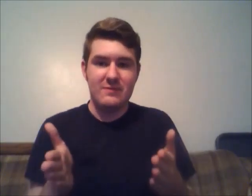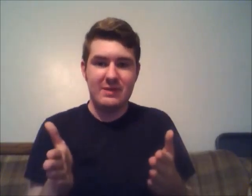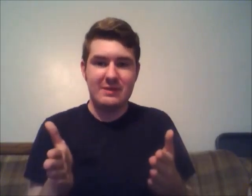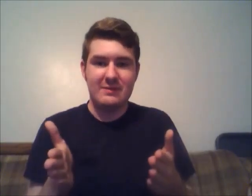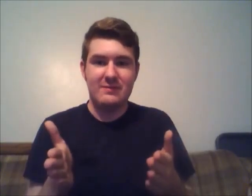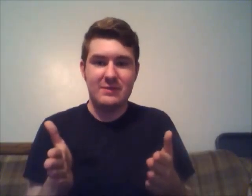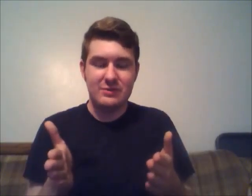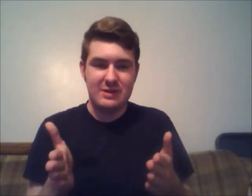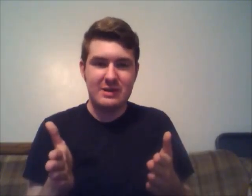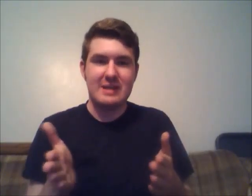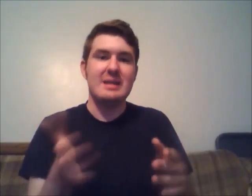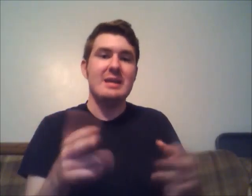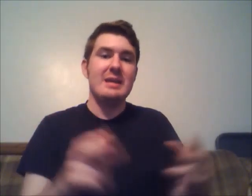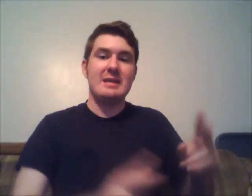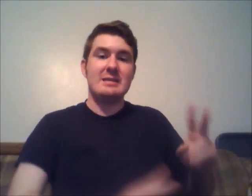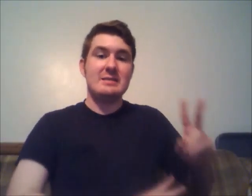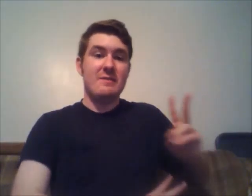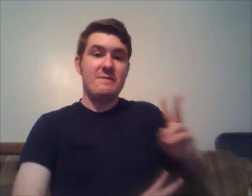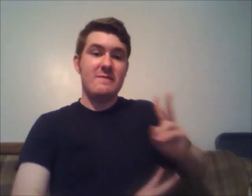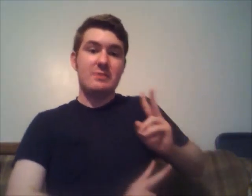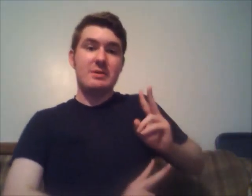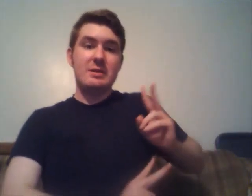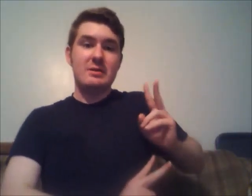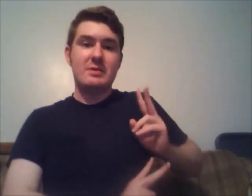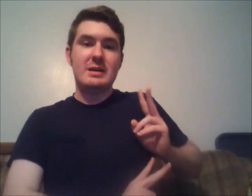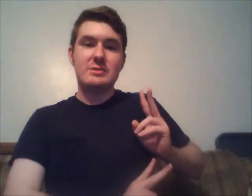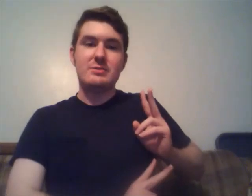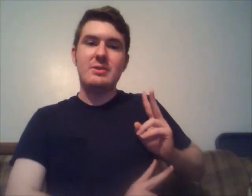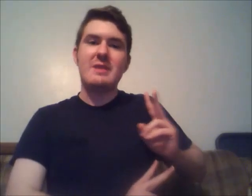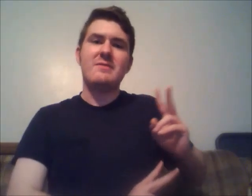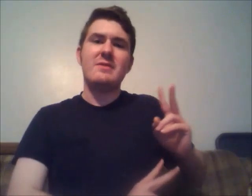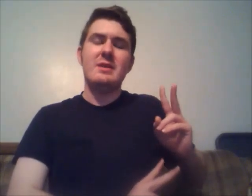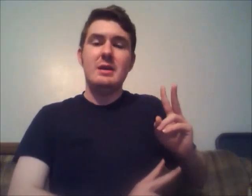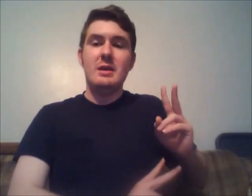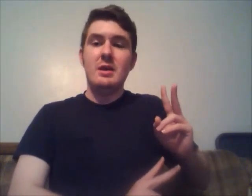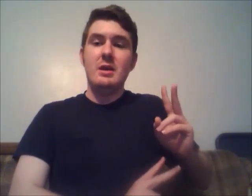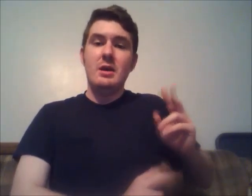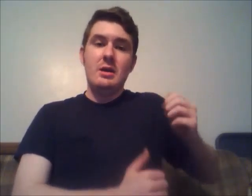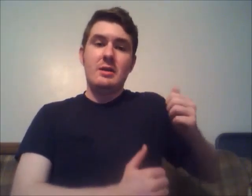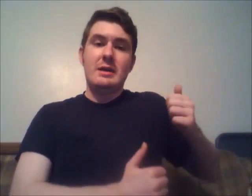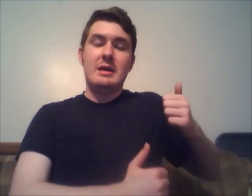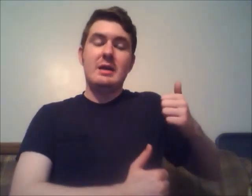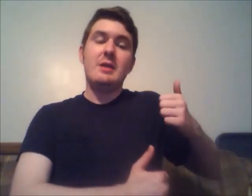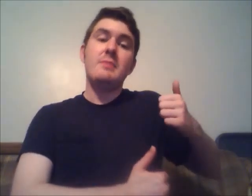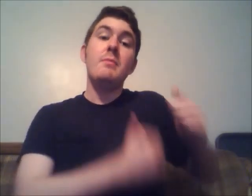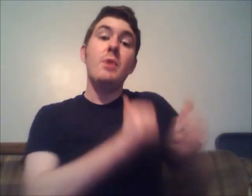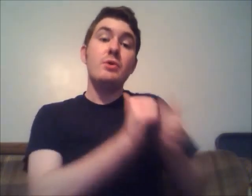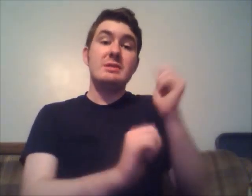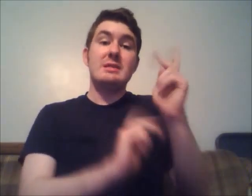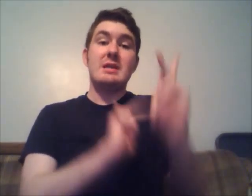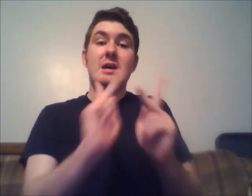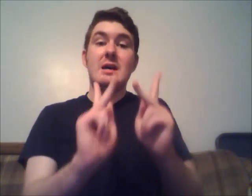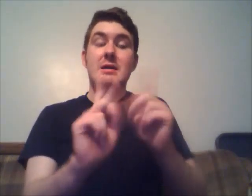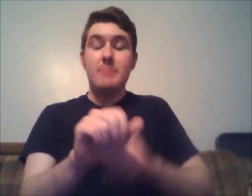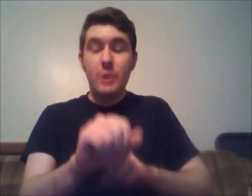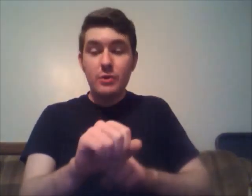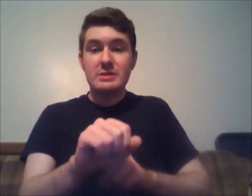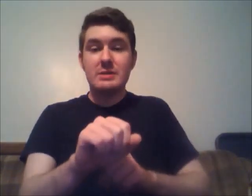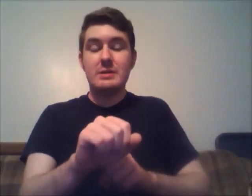like veterinarian is veteran, right? So you have like most of the